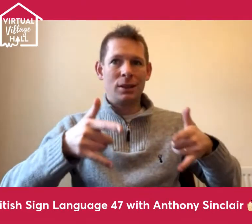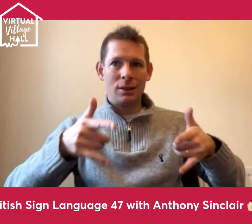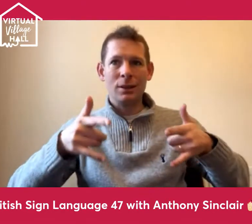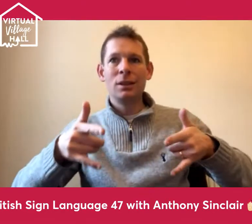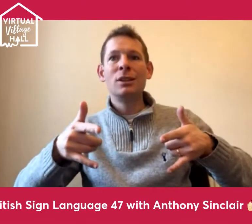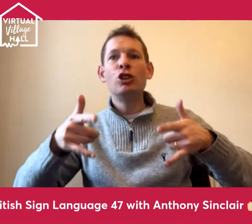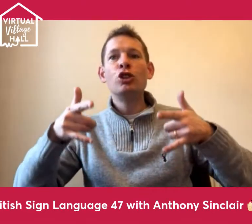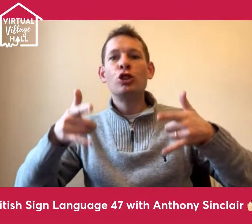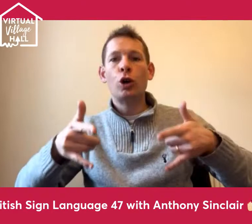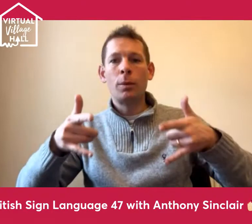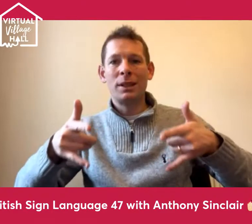Shopping.